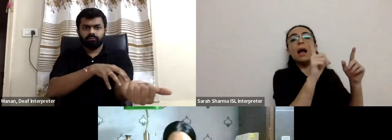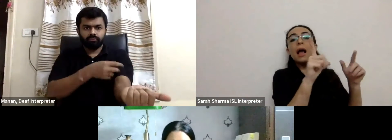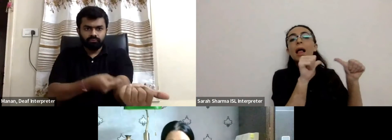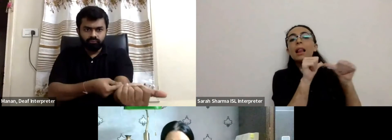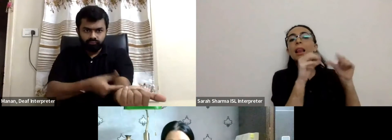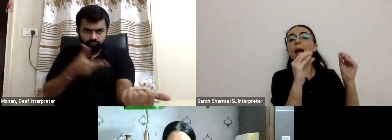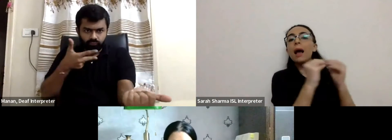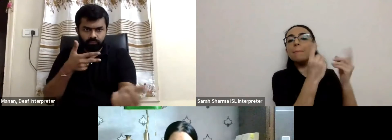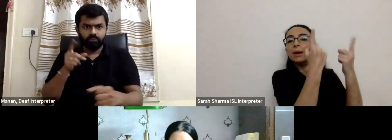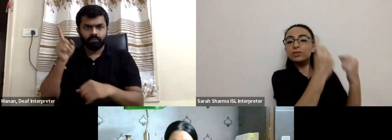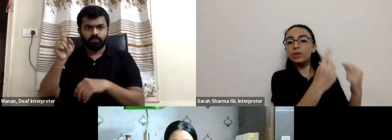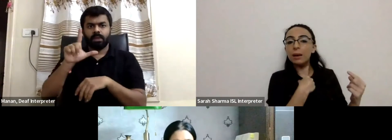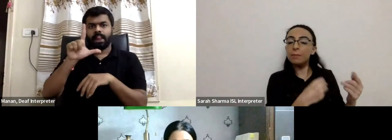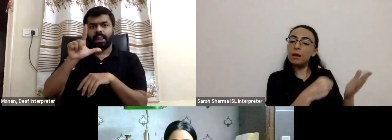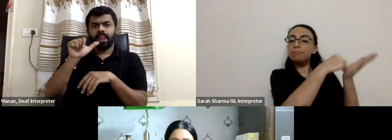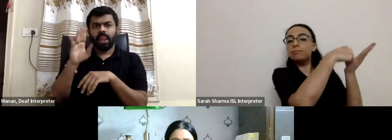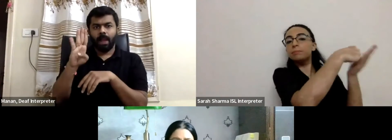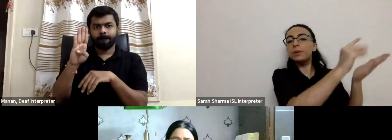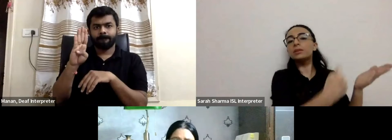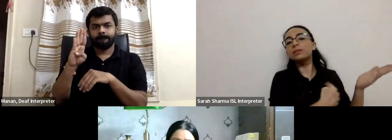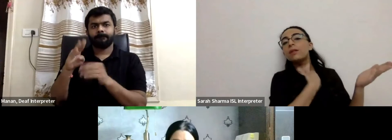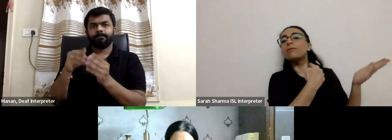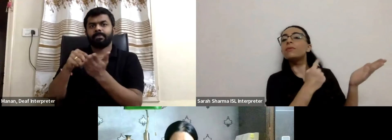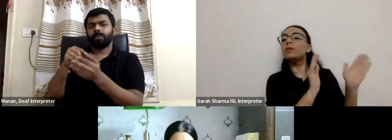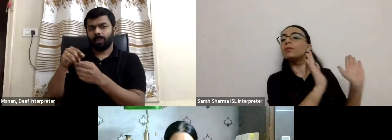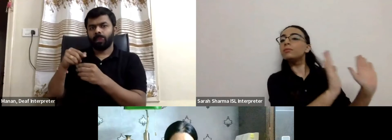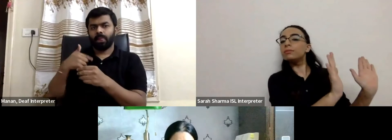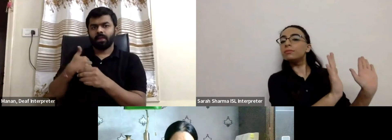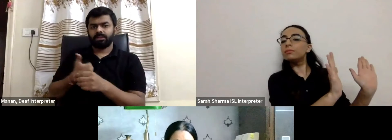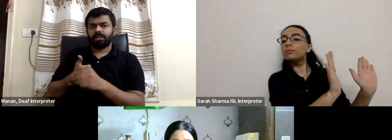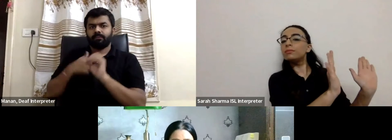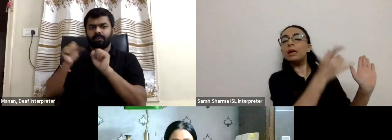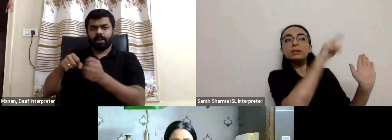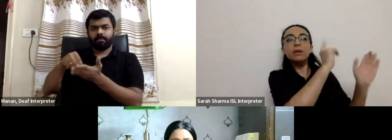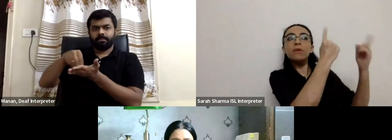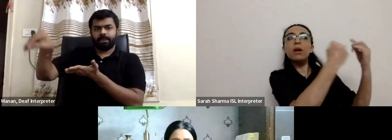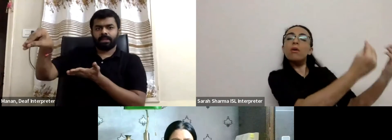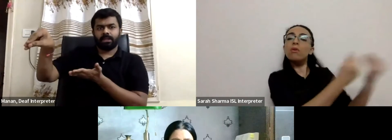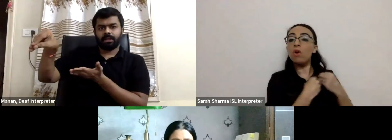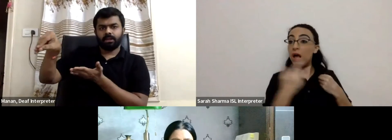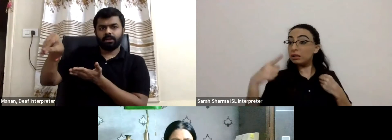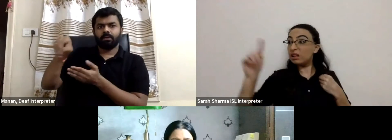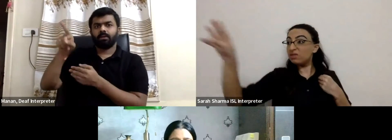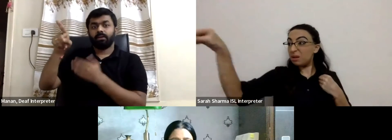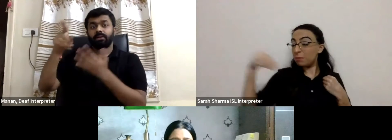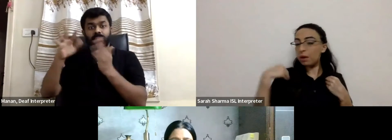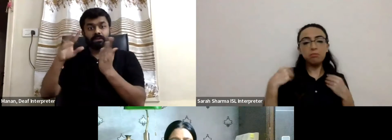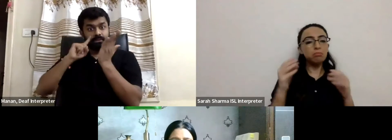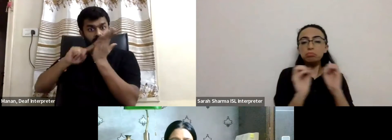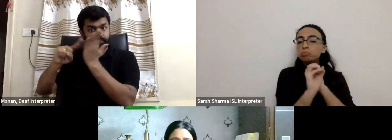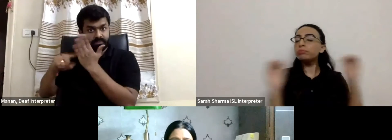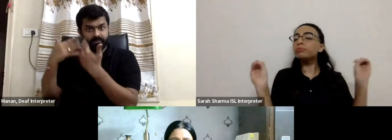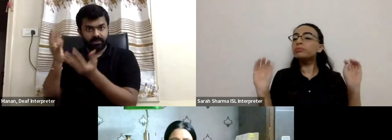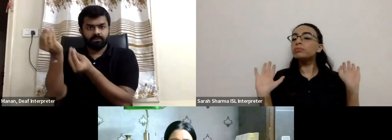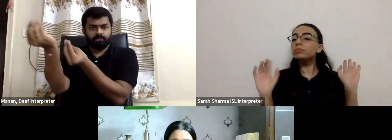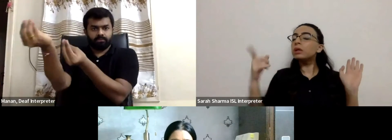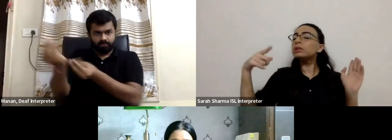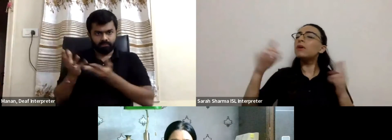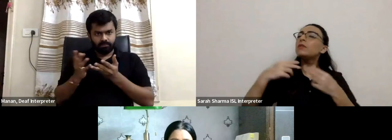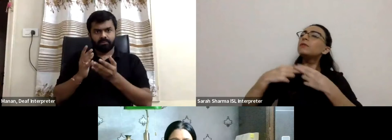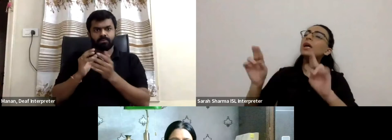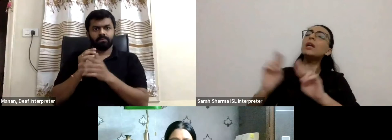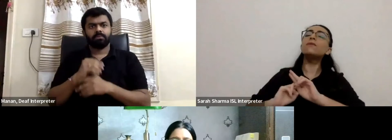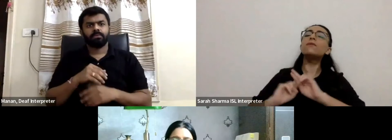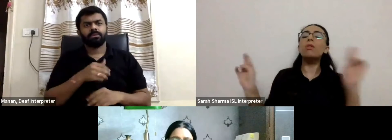labs CGHS rate, but we don't charge a penny from the patients. So we also plan to